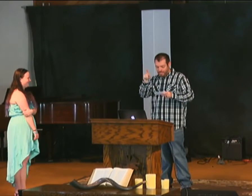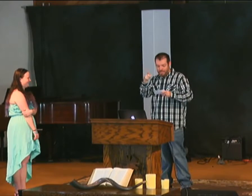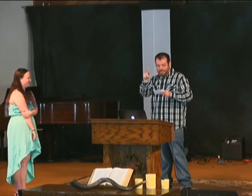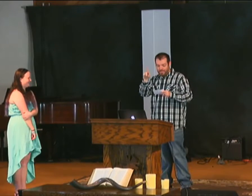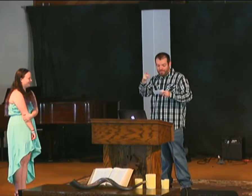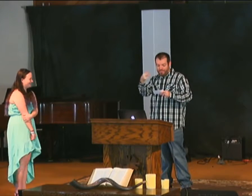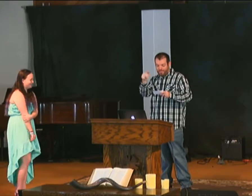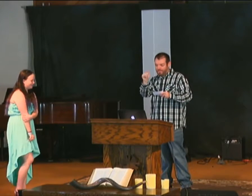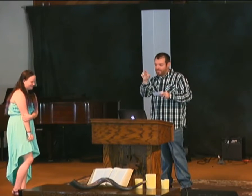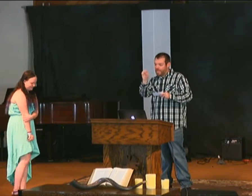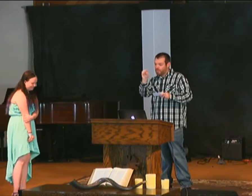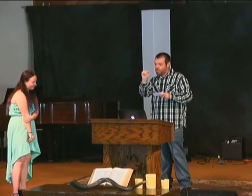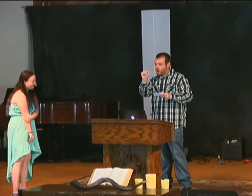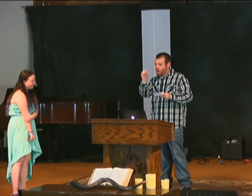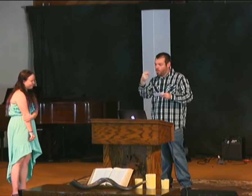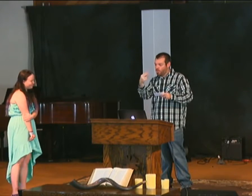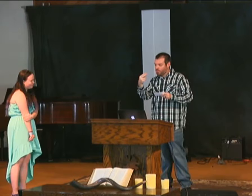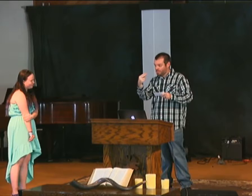The